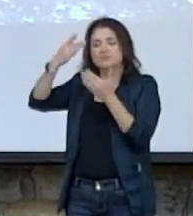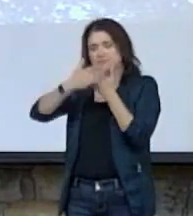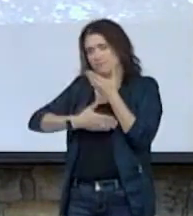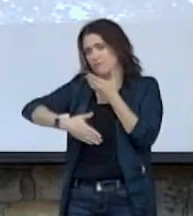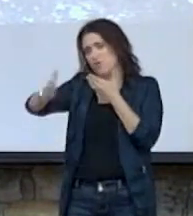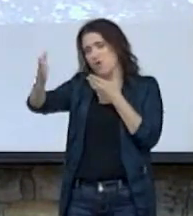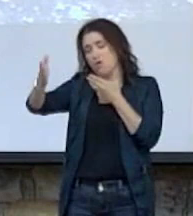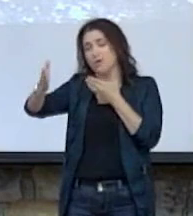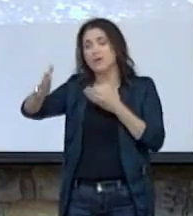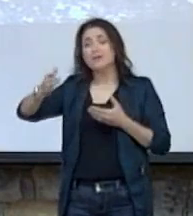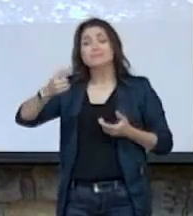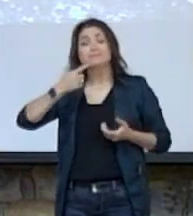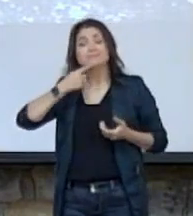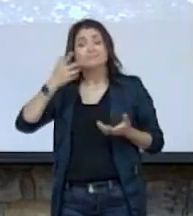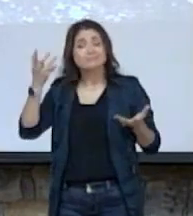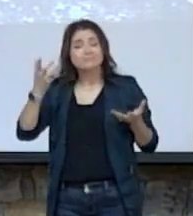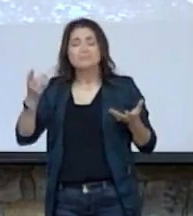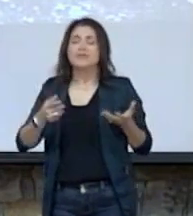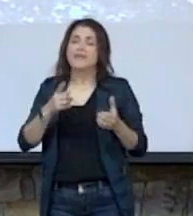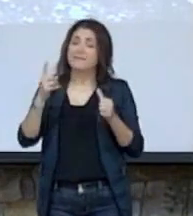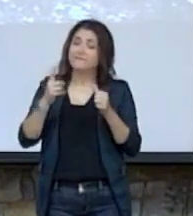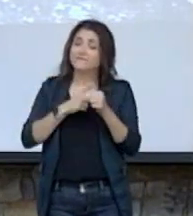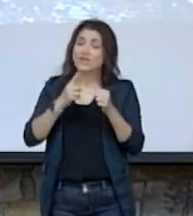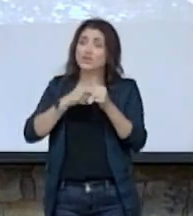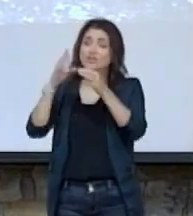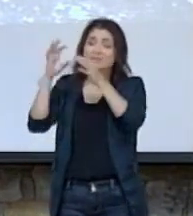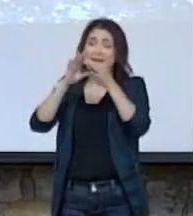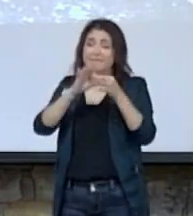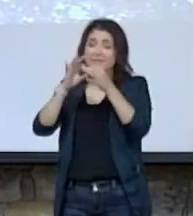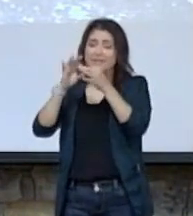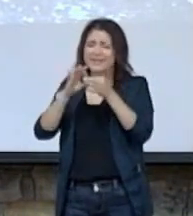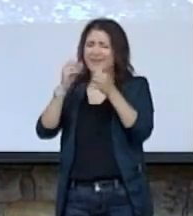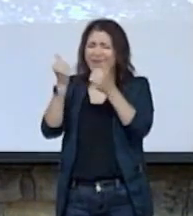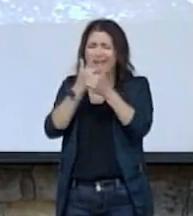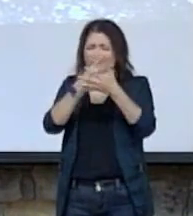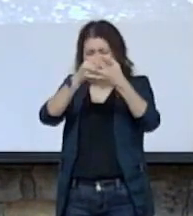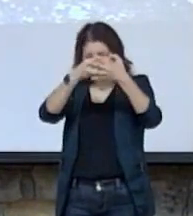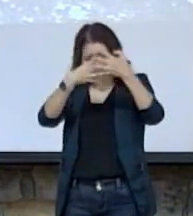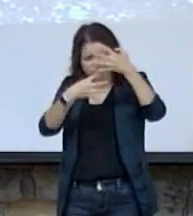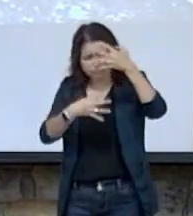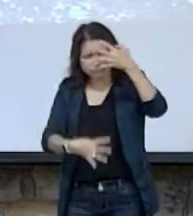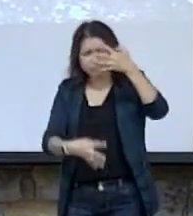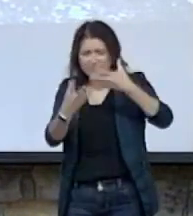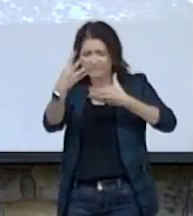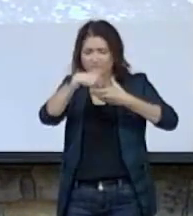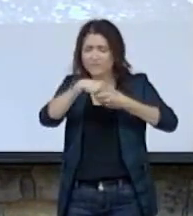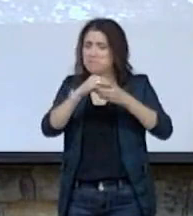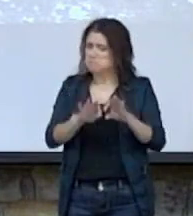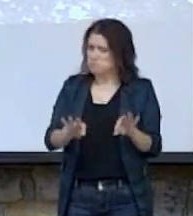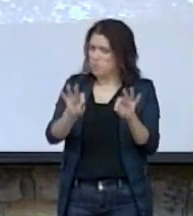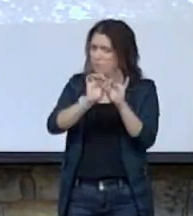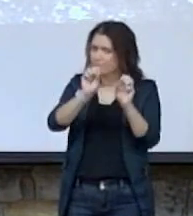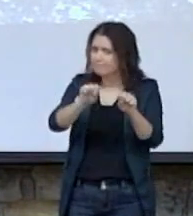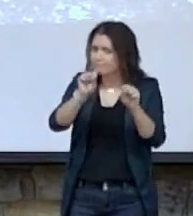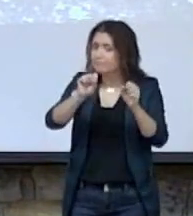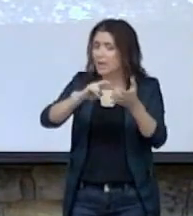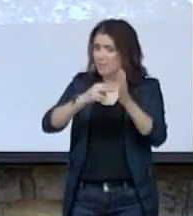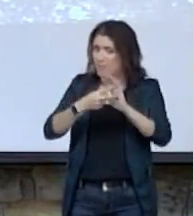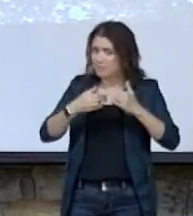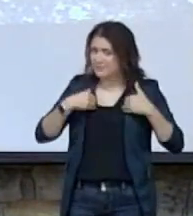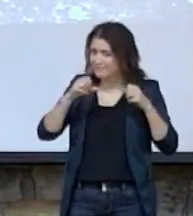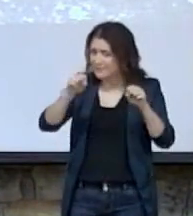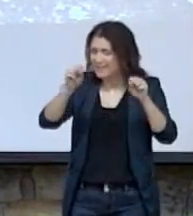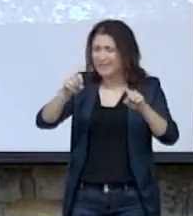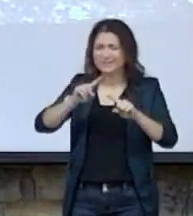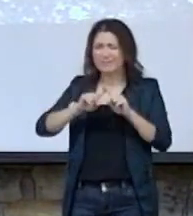that first covenant, all the things that made up that first covenant, they were important, they served a purpose, but they